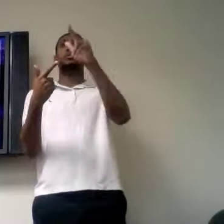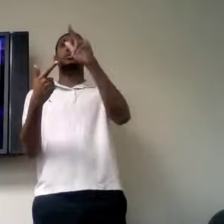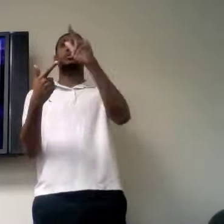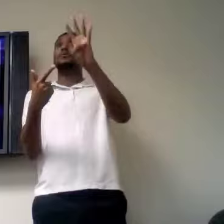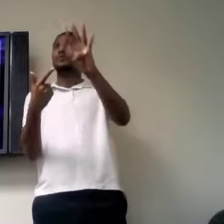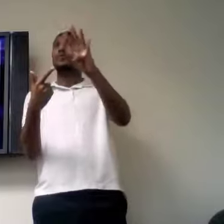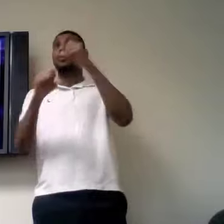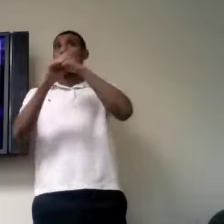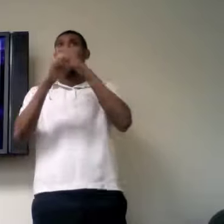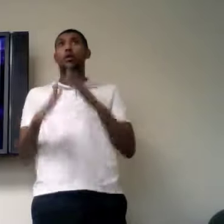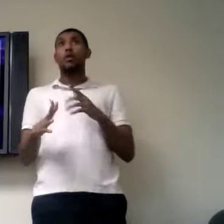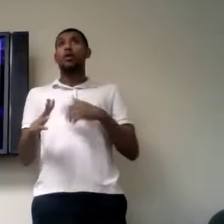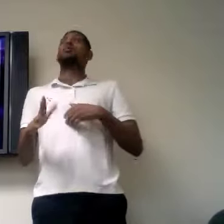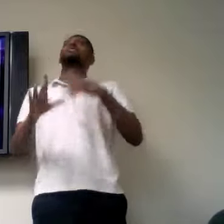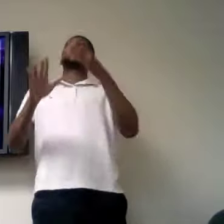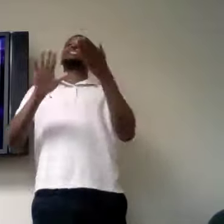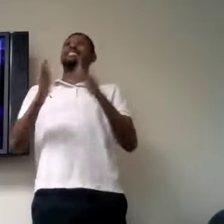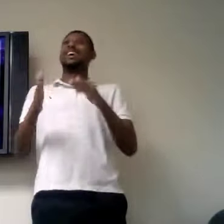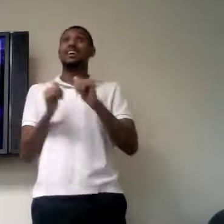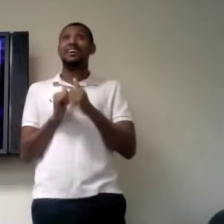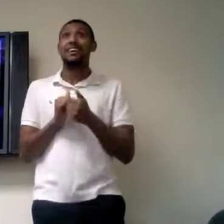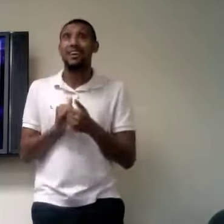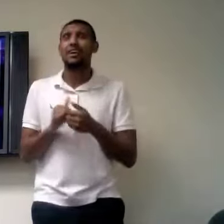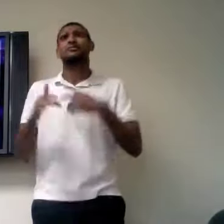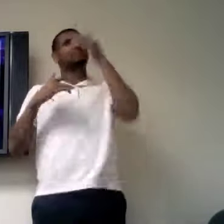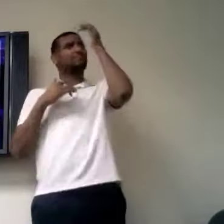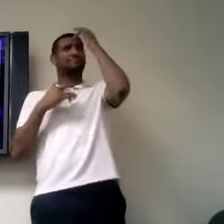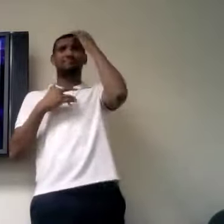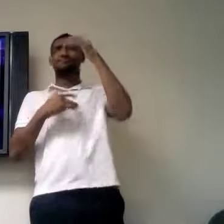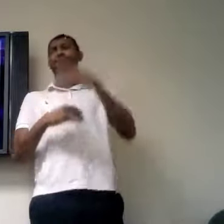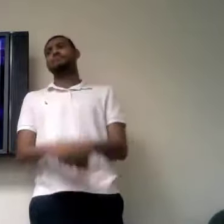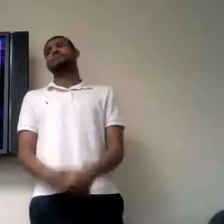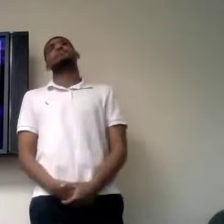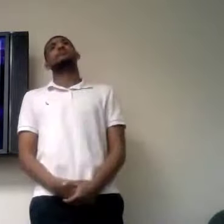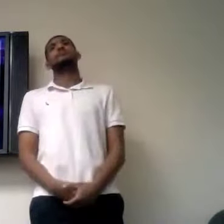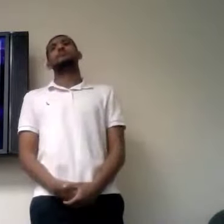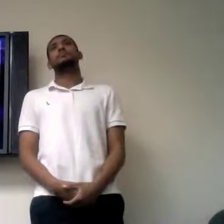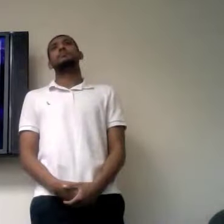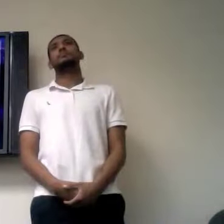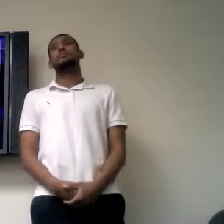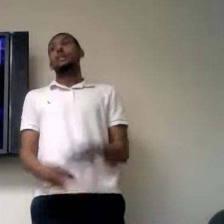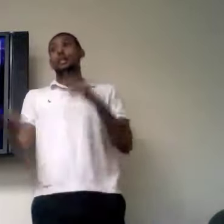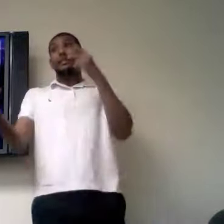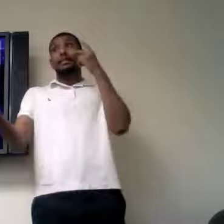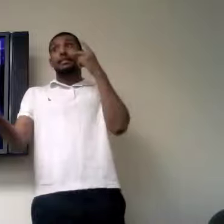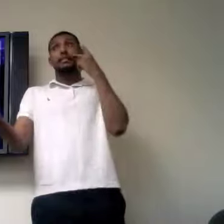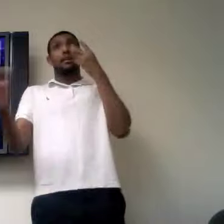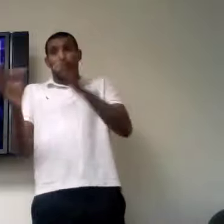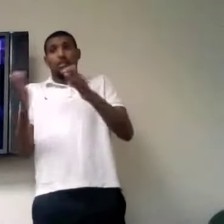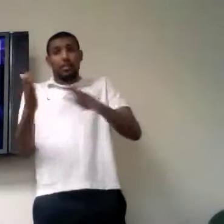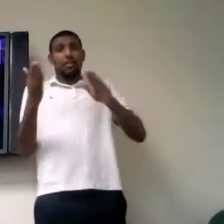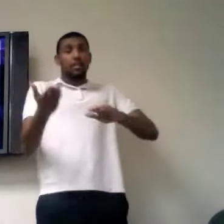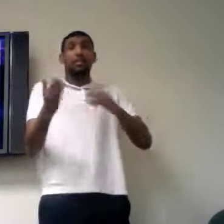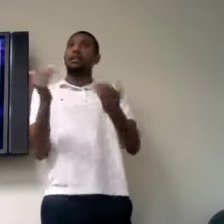smallpox and other diseases. Never again would the Rock Island prison see such casualties.